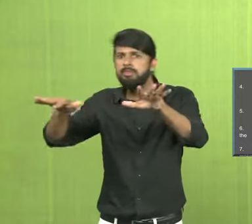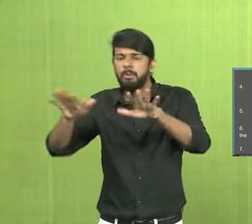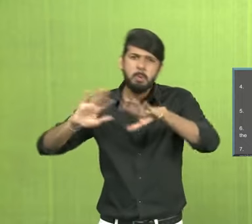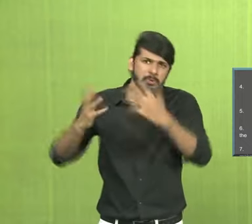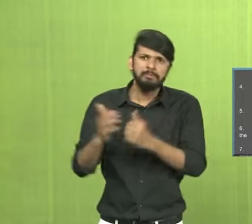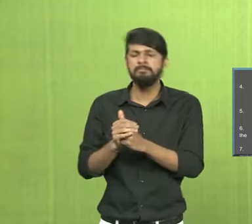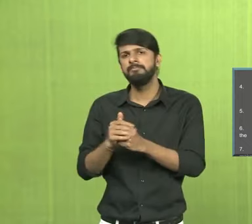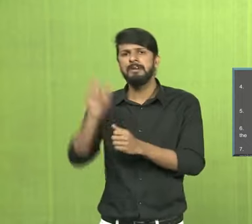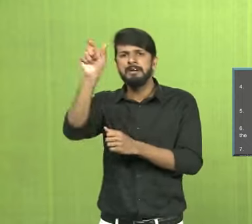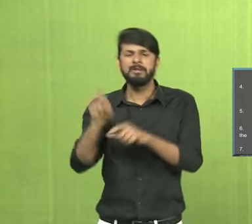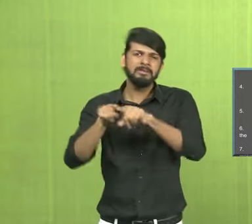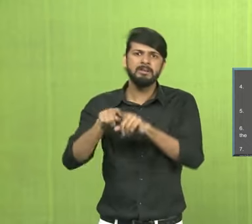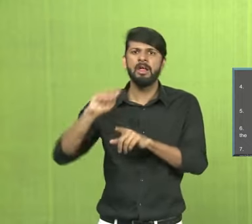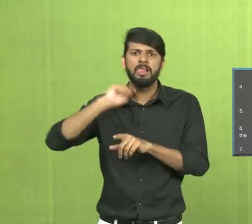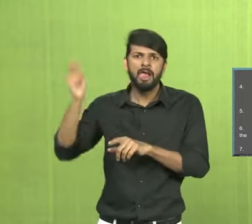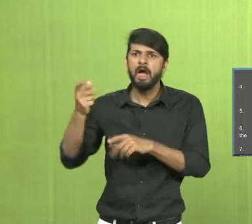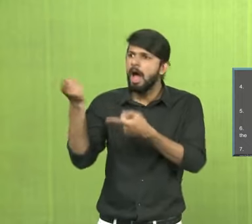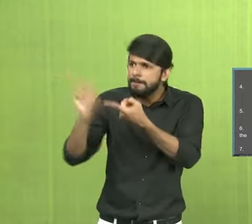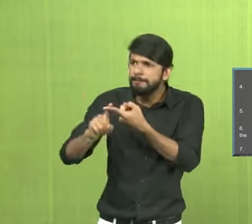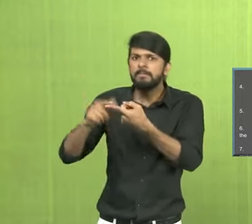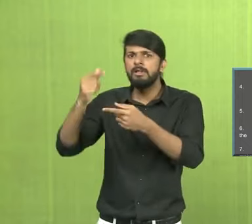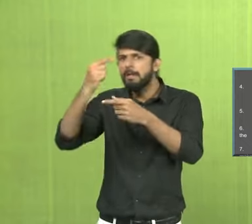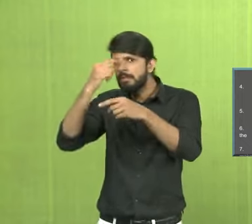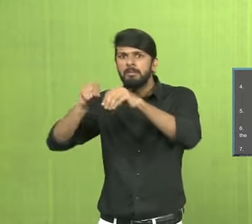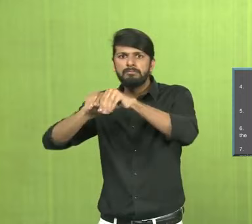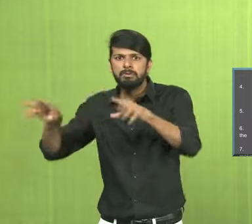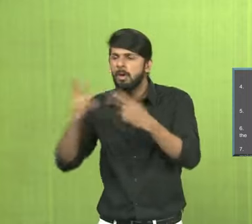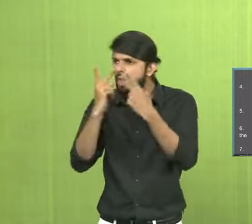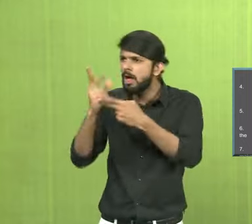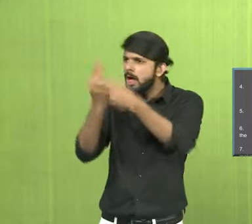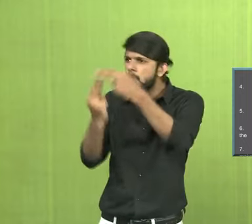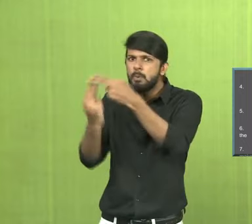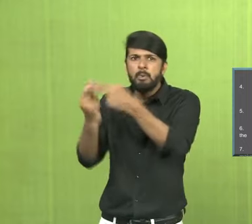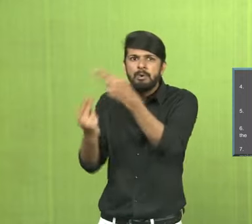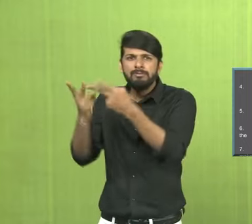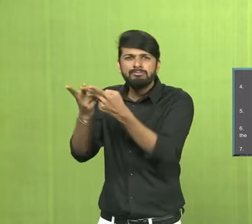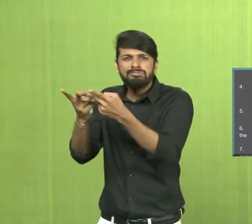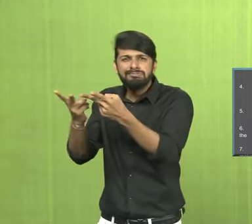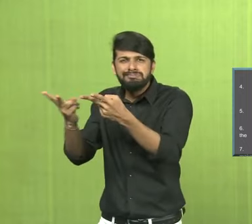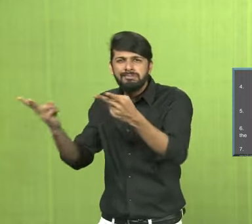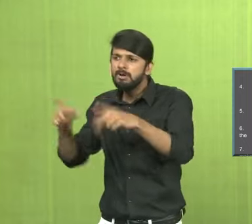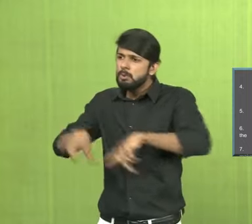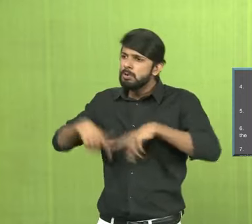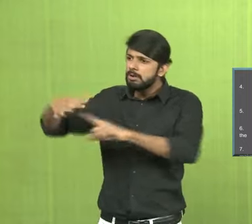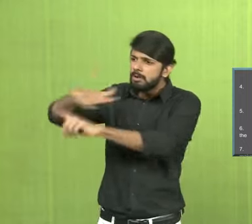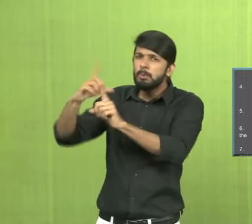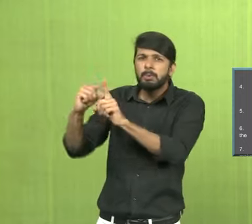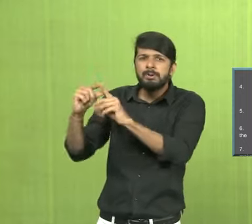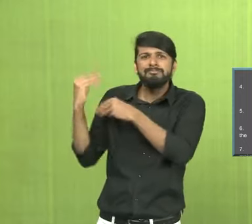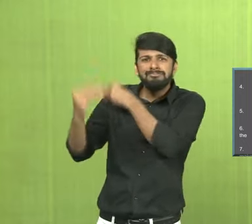that area or around that time, whatever had happened, the daily life of people, the